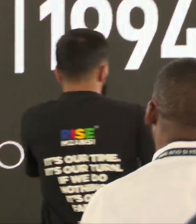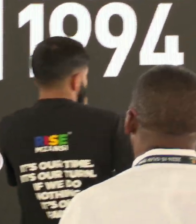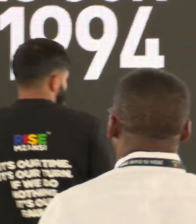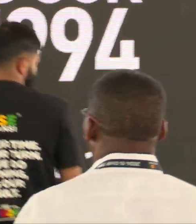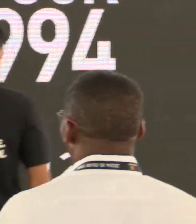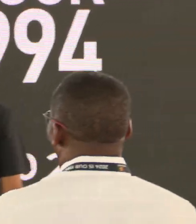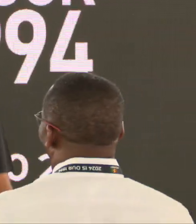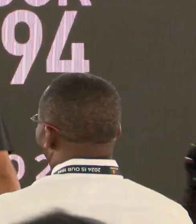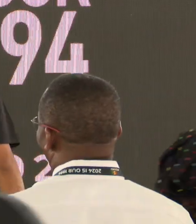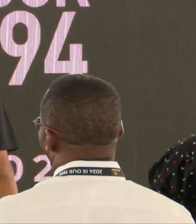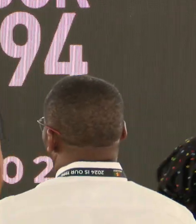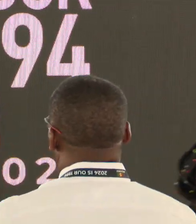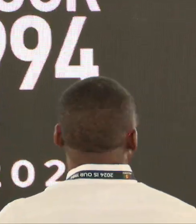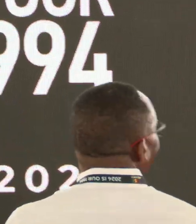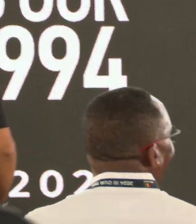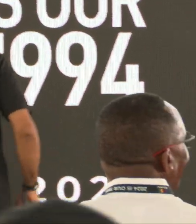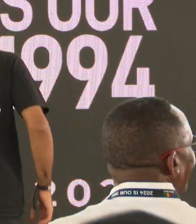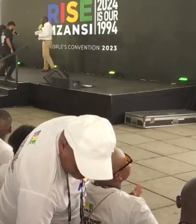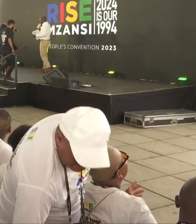Wamukhalelane